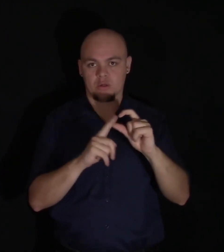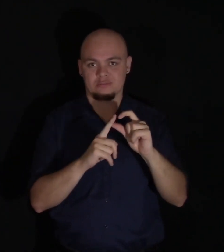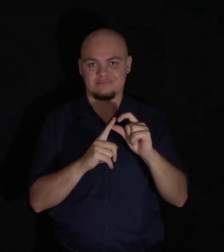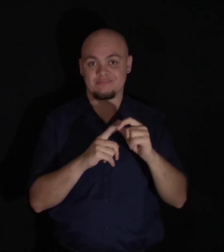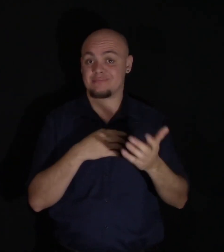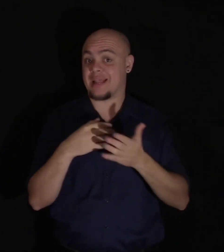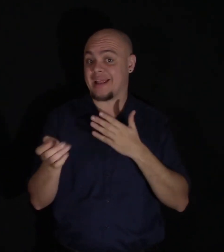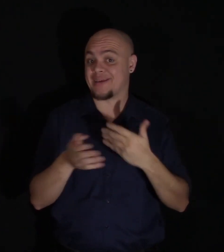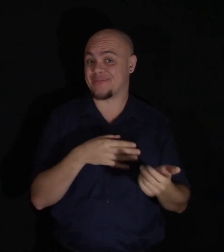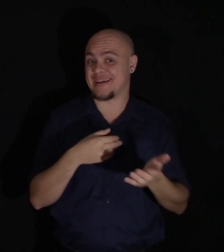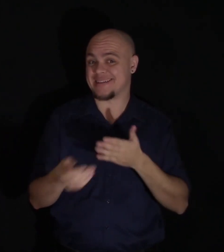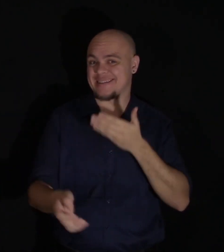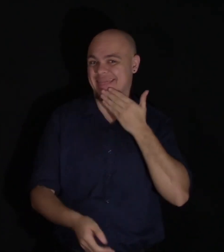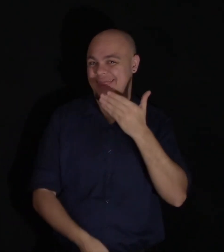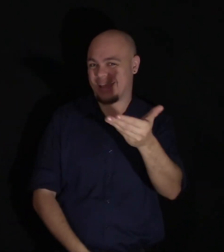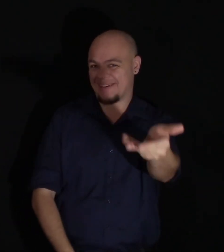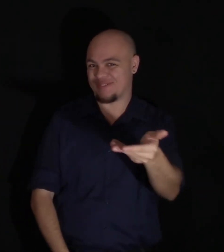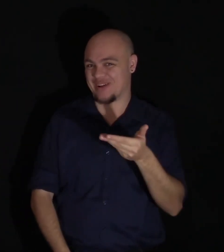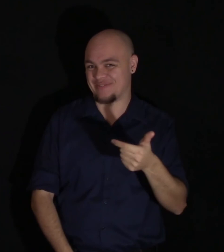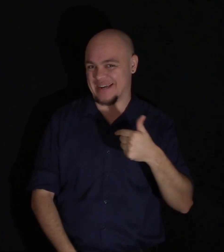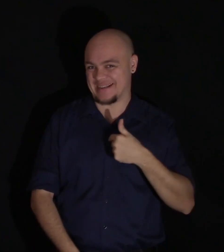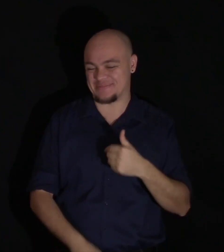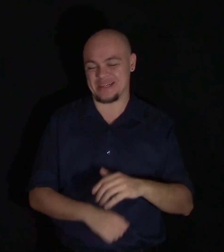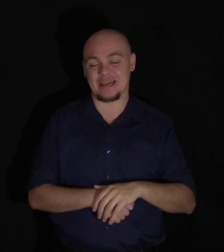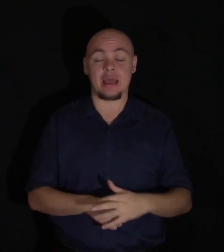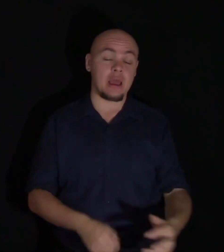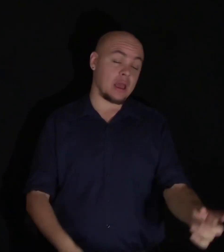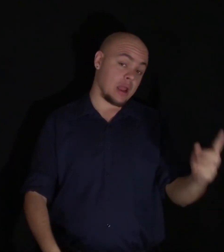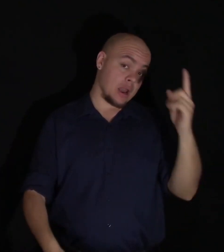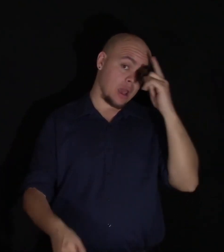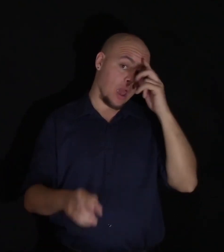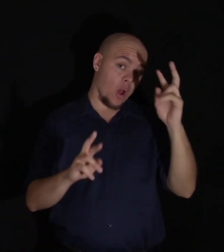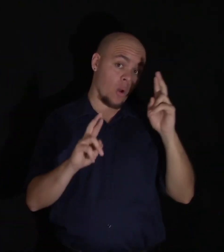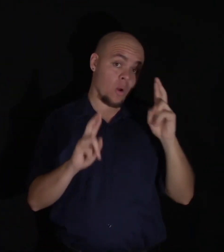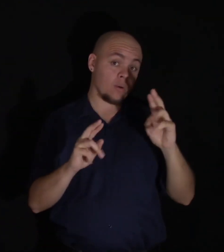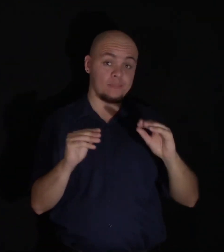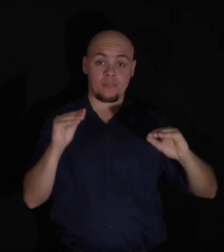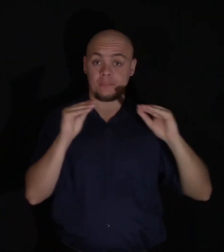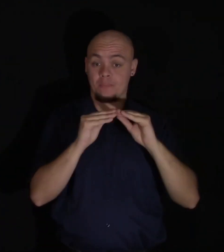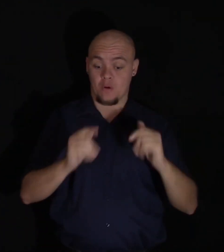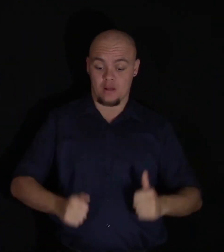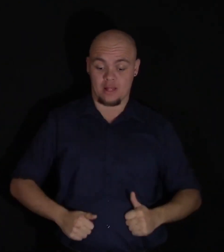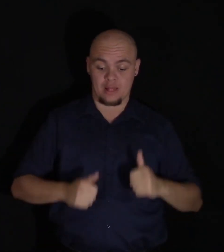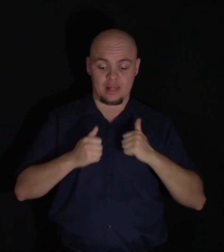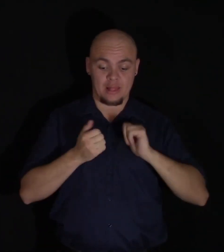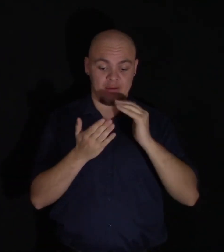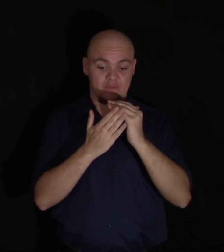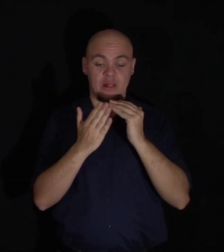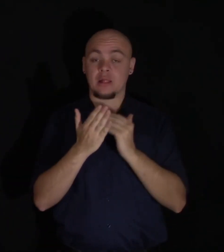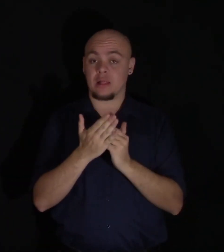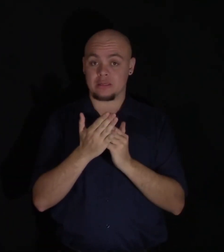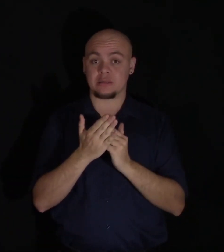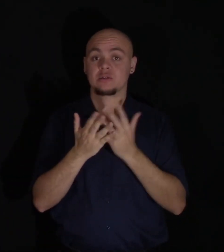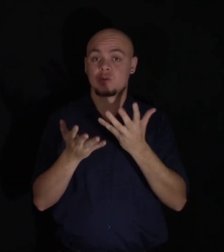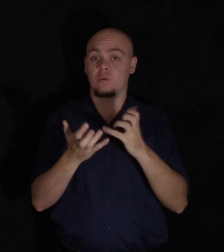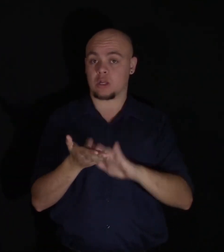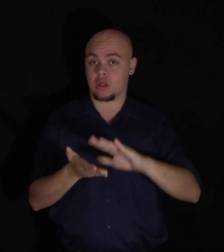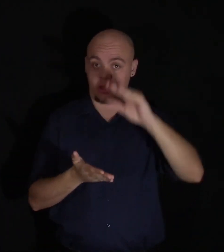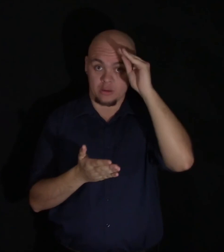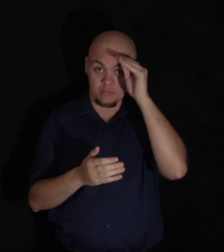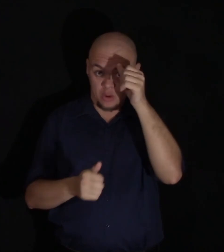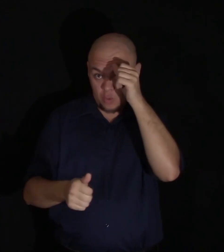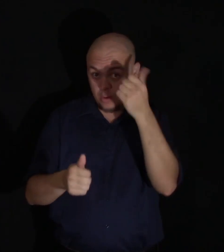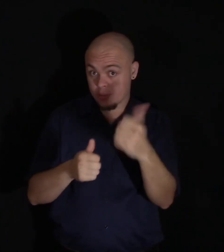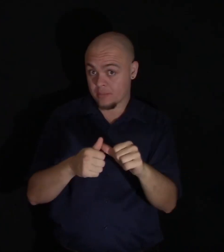for inviting me. And I hope that if you want to learn more life lessons, you will come to me, but please remember,